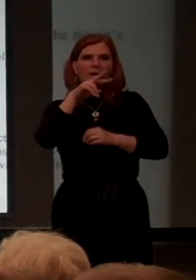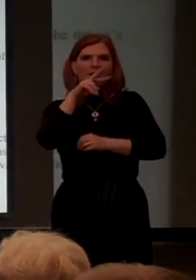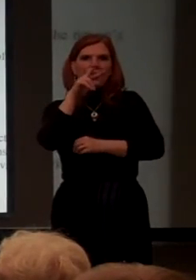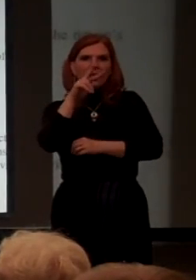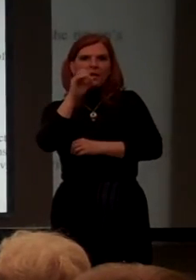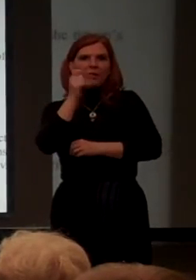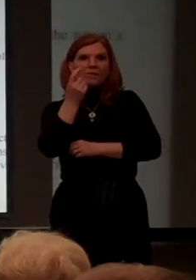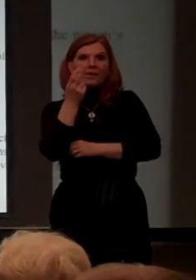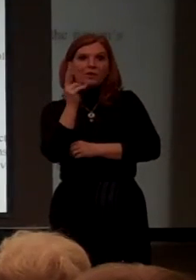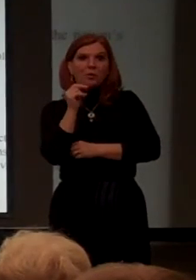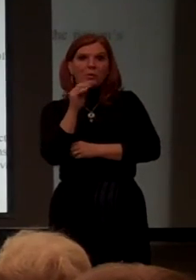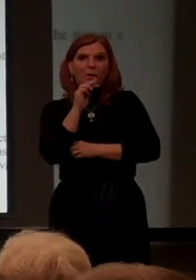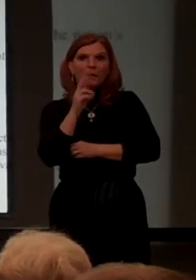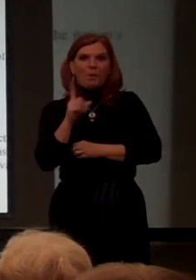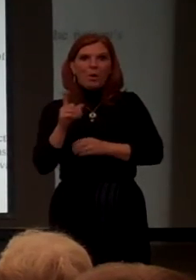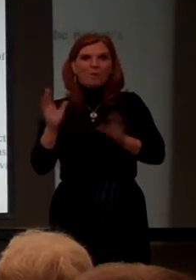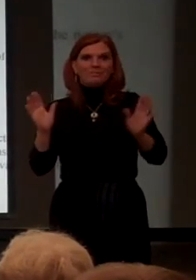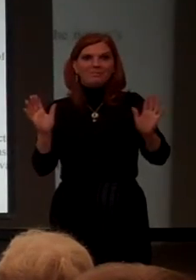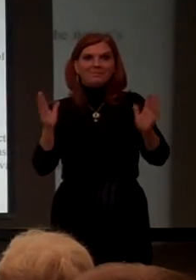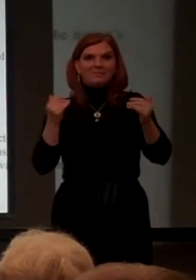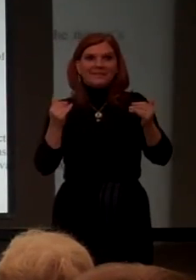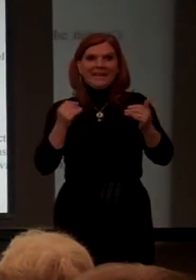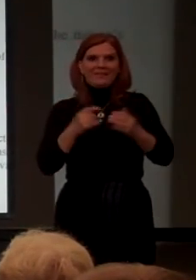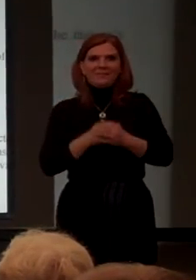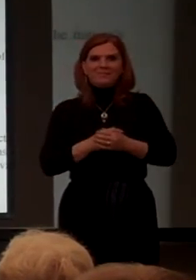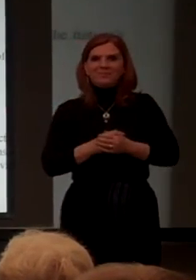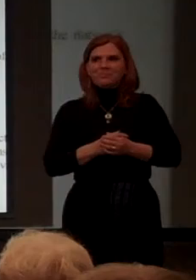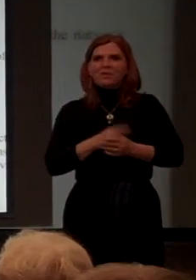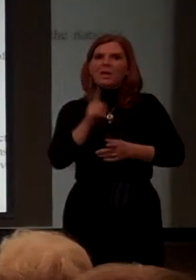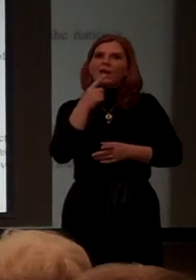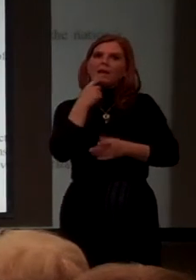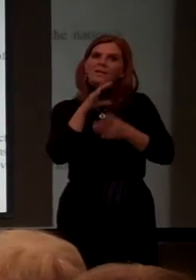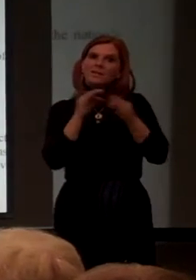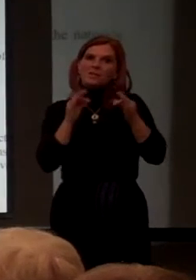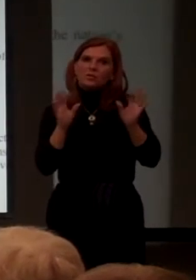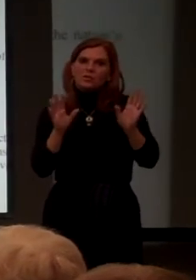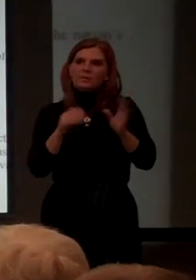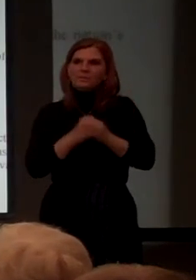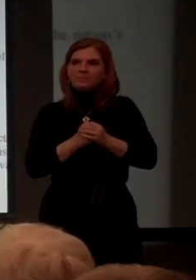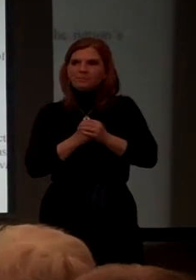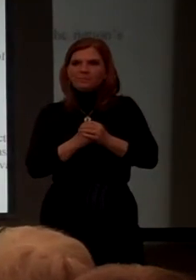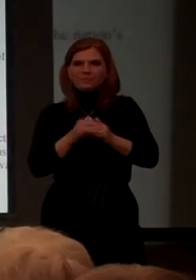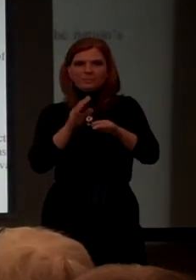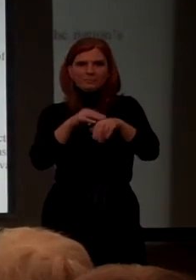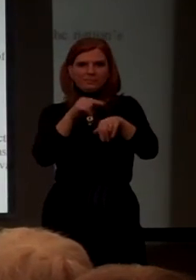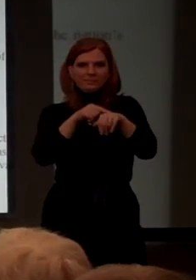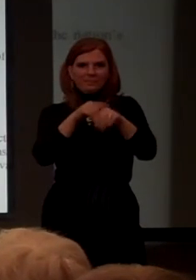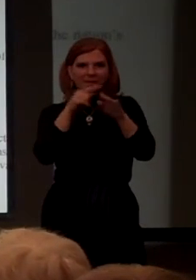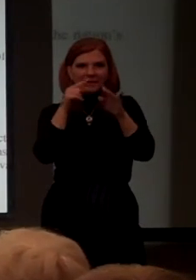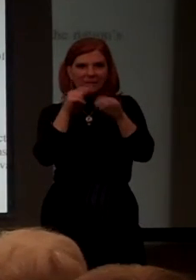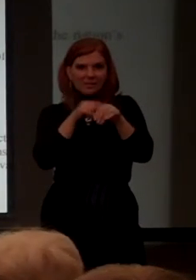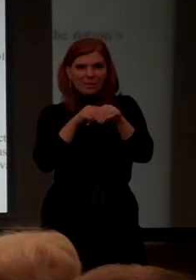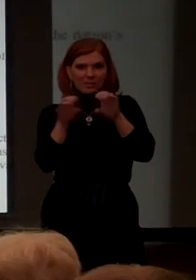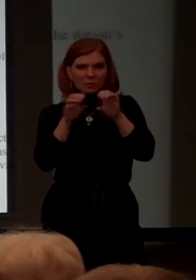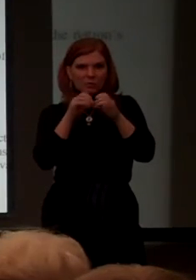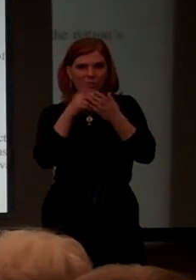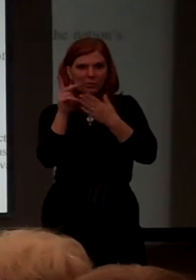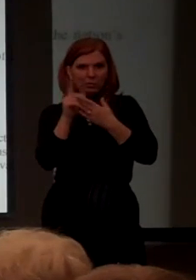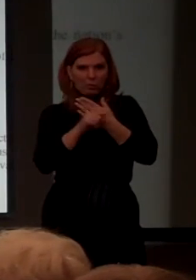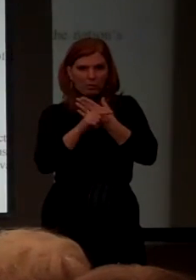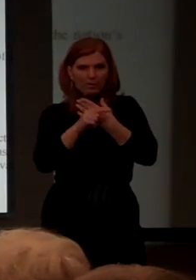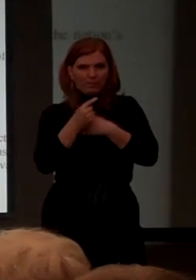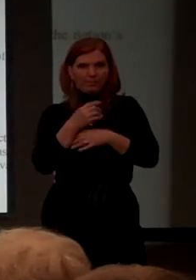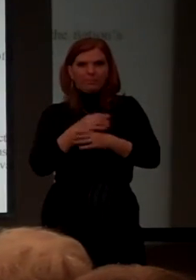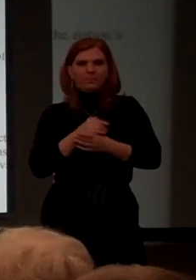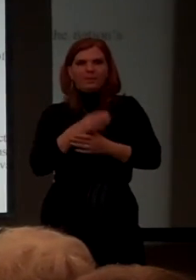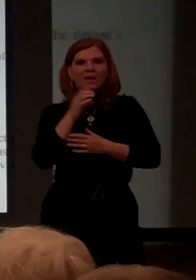Wheeling. Okay. Now, I have to tell you this story because at this time I was doing these programs for the Chamber of